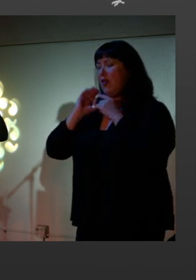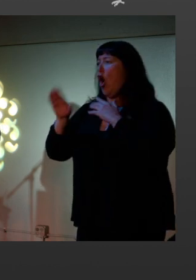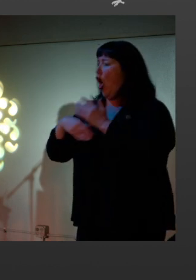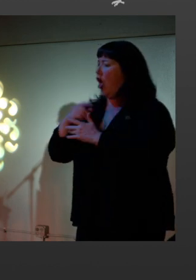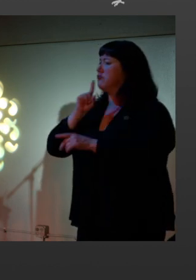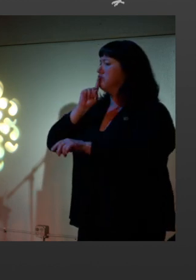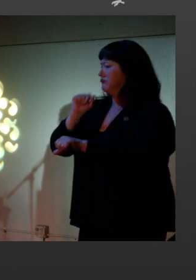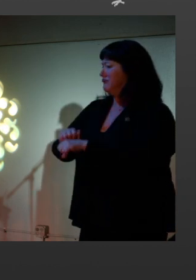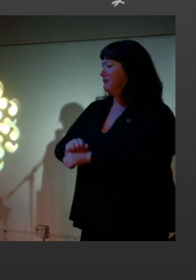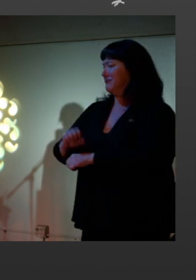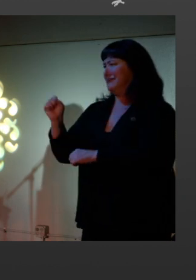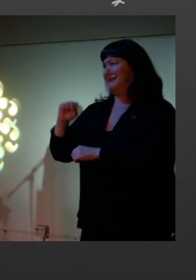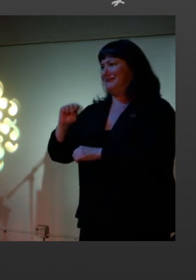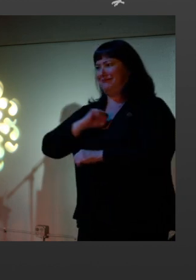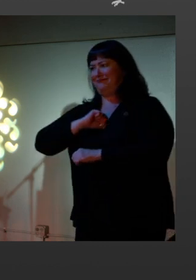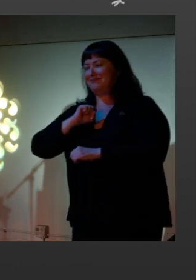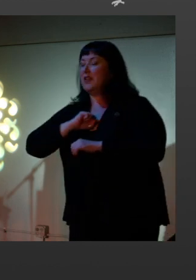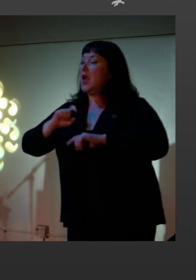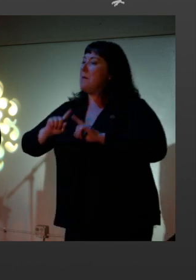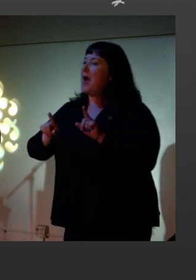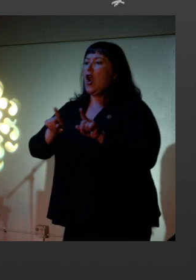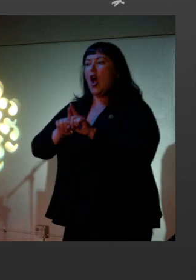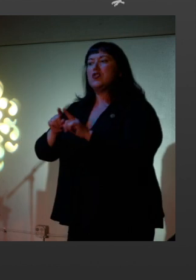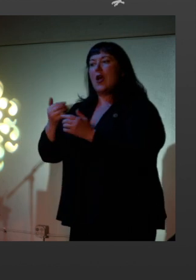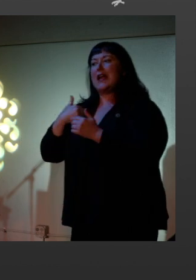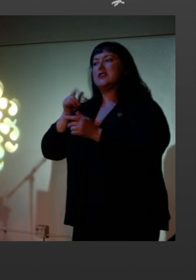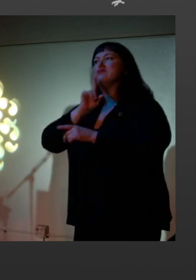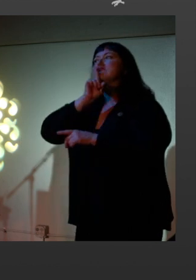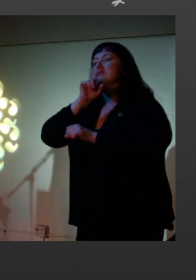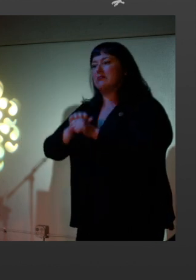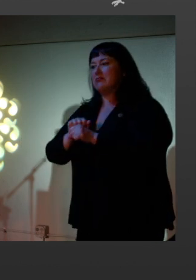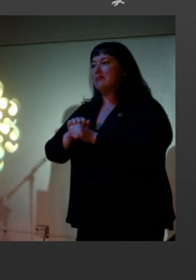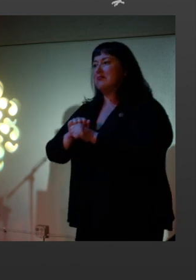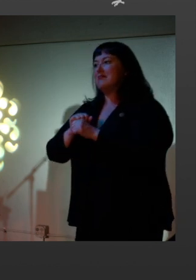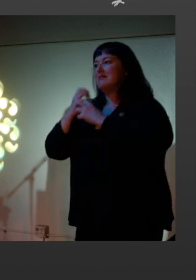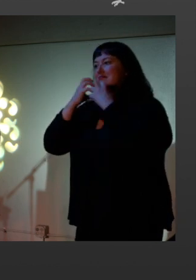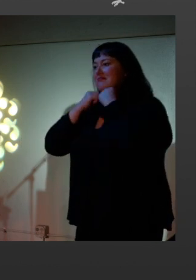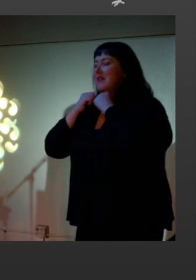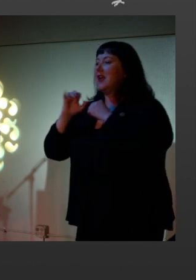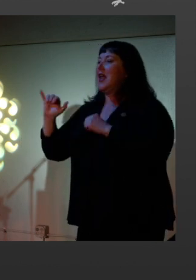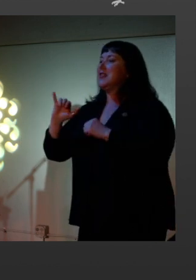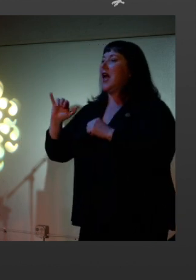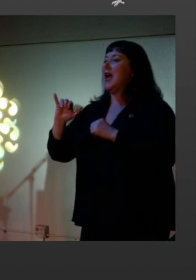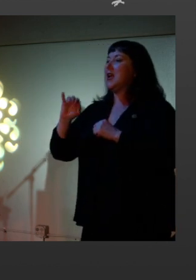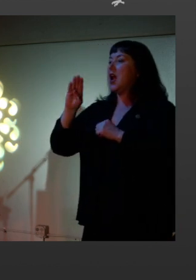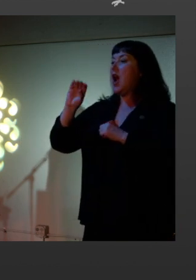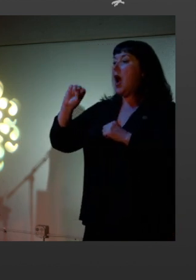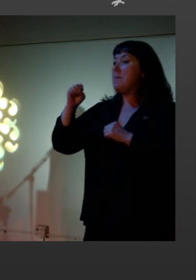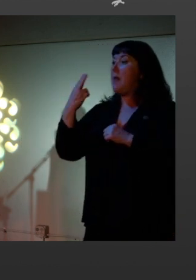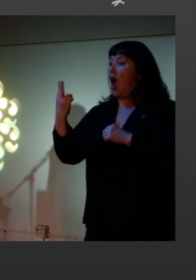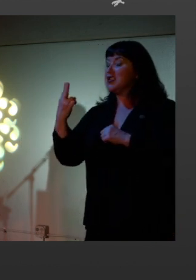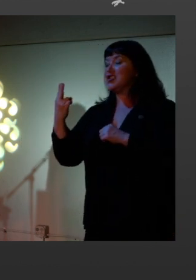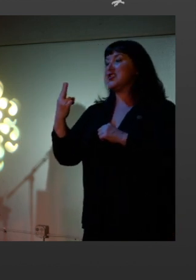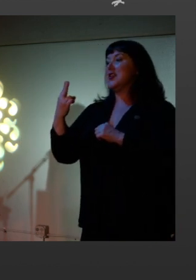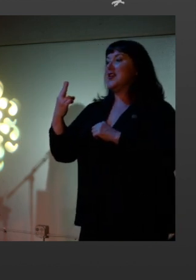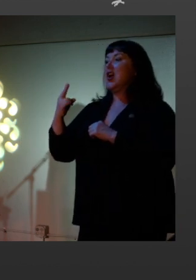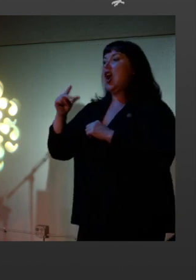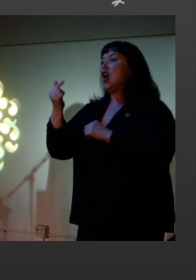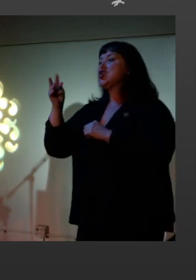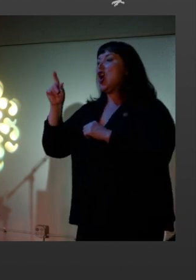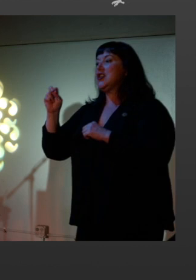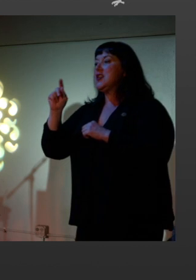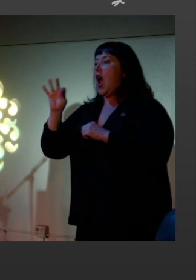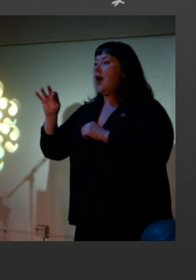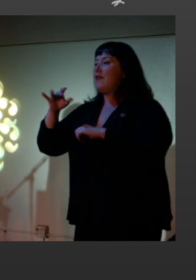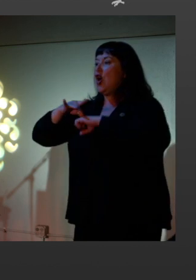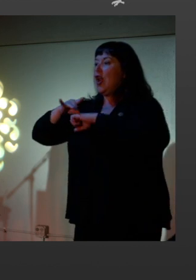But Philip also had some genuine masterpieces, like Hieronymus Bosch's Garden of Earthly Delights and Titian's The Burial of